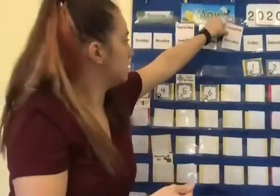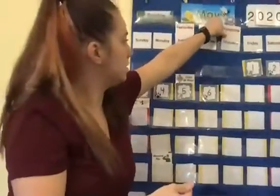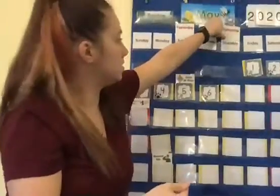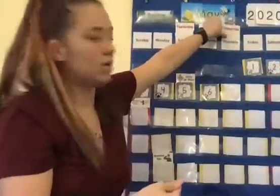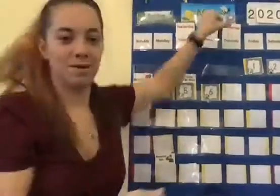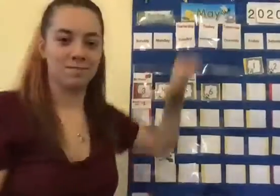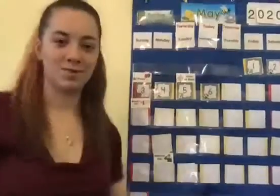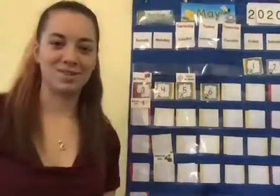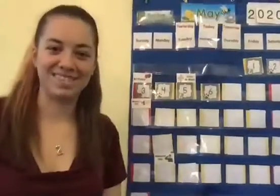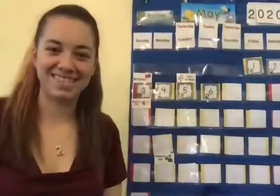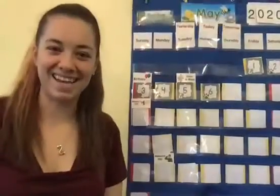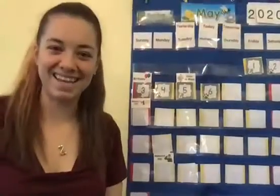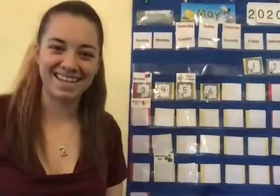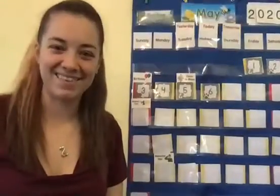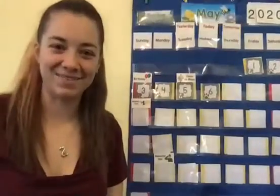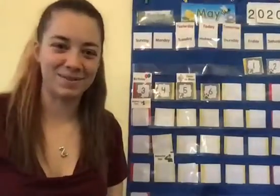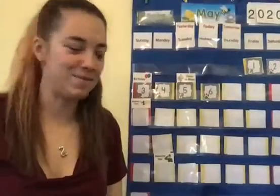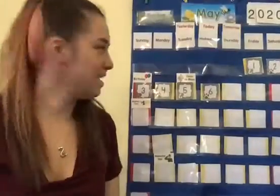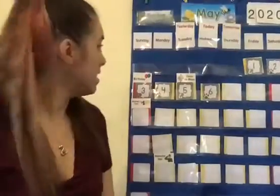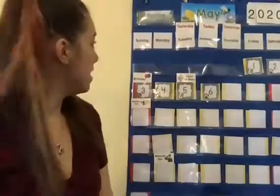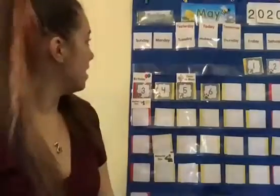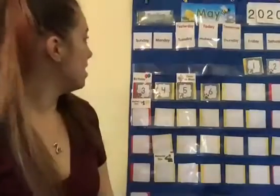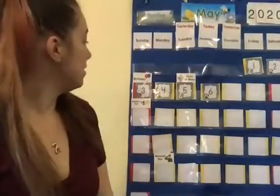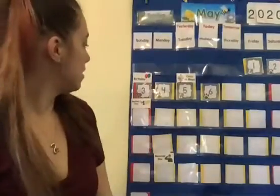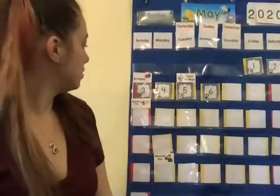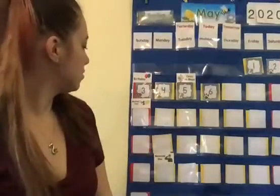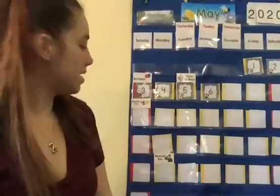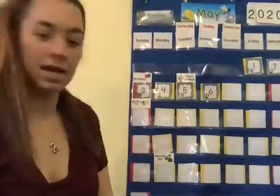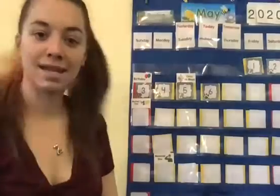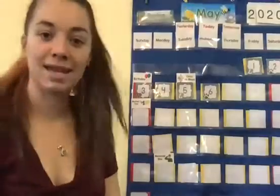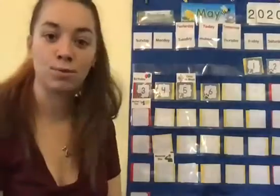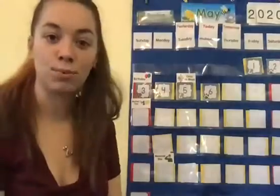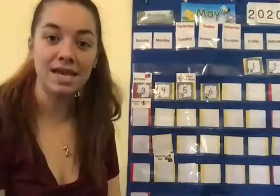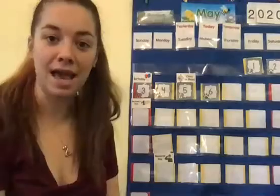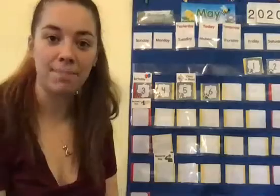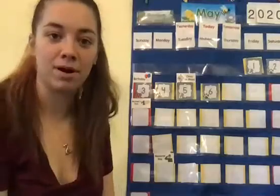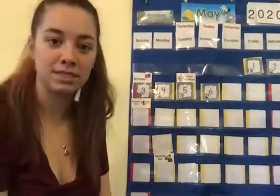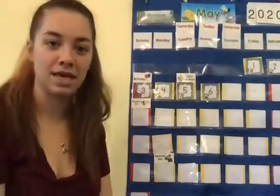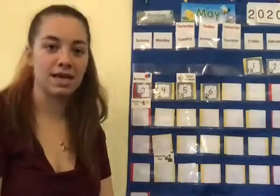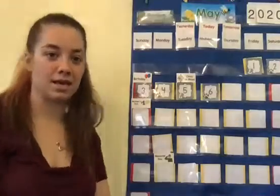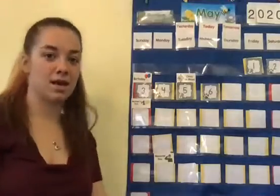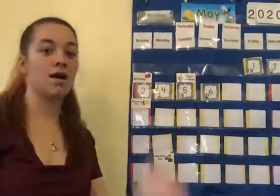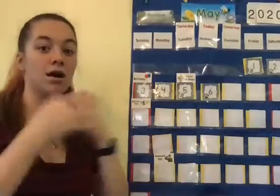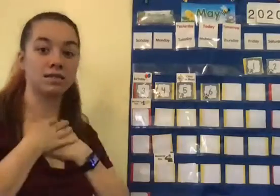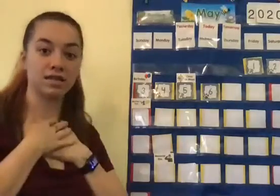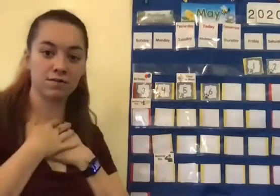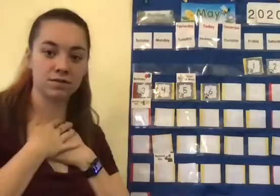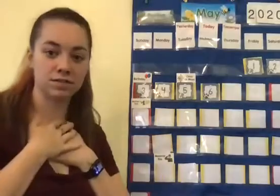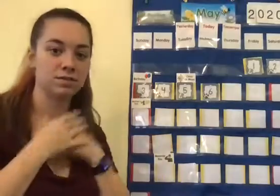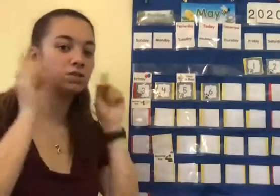Good job doing your sign language with me. And now let's go ahead and recap our day. I'll say it first, so just